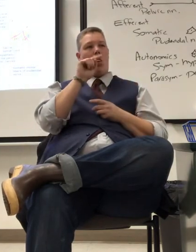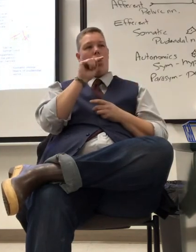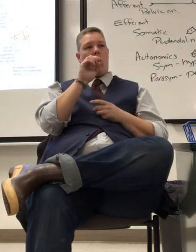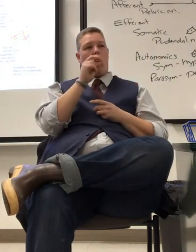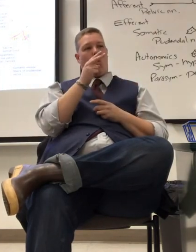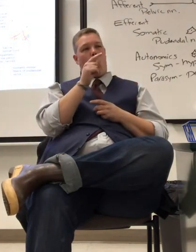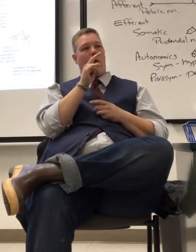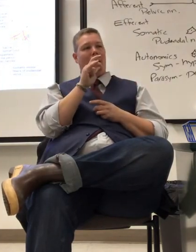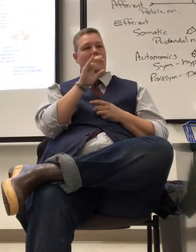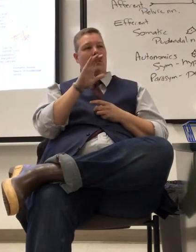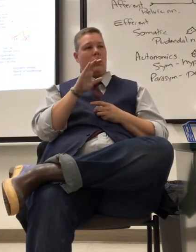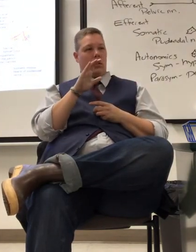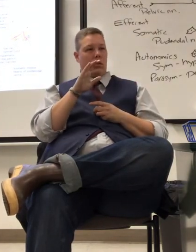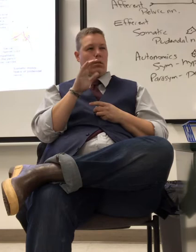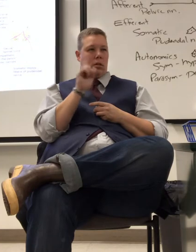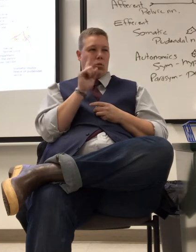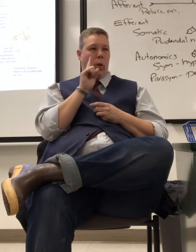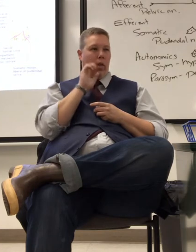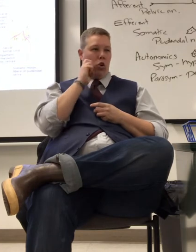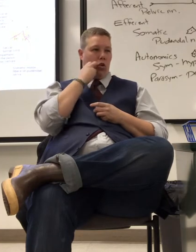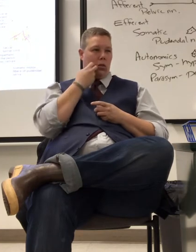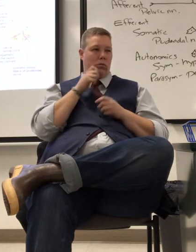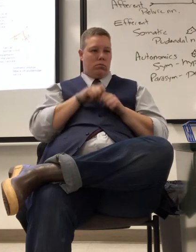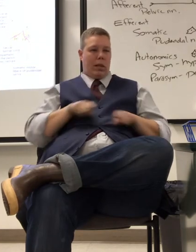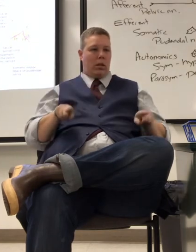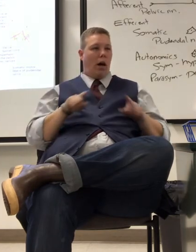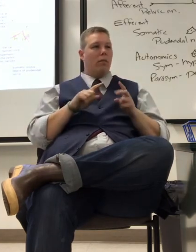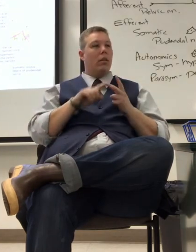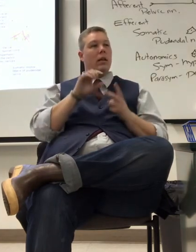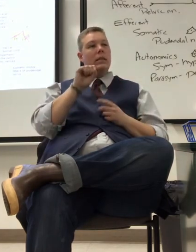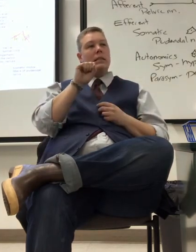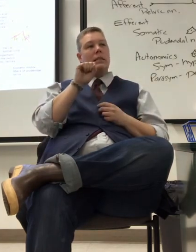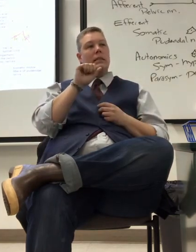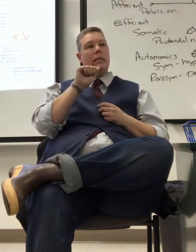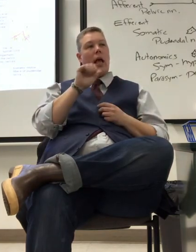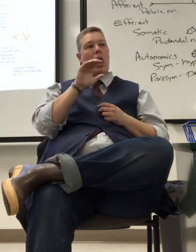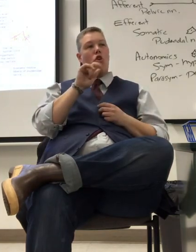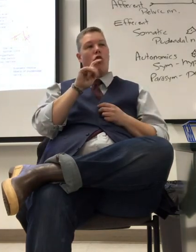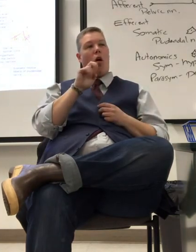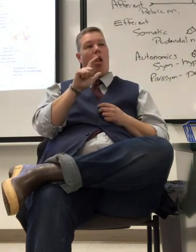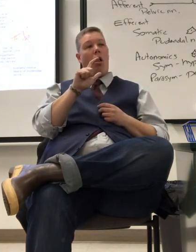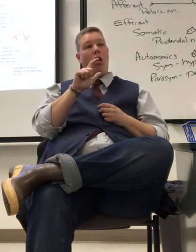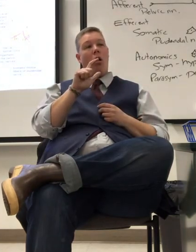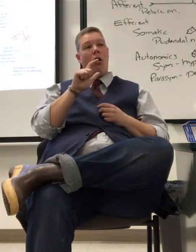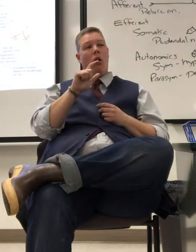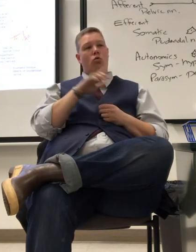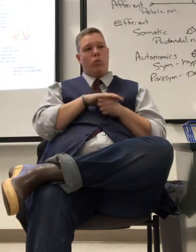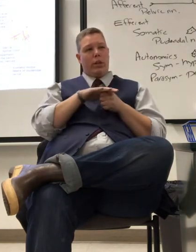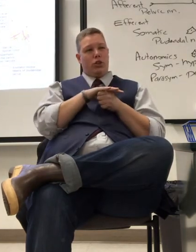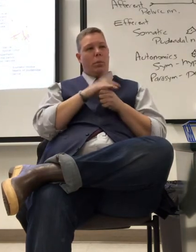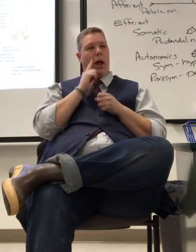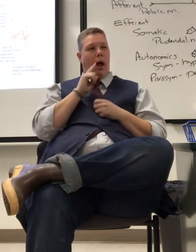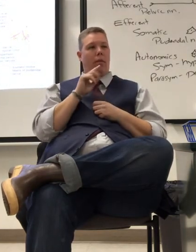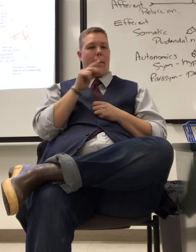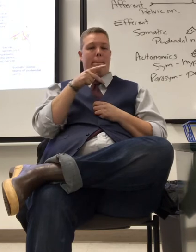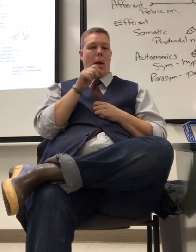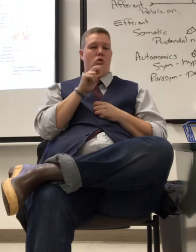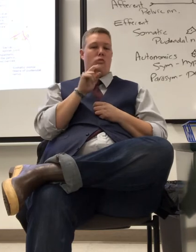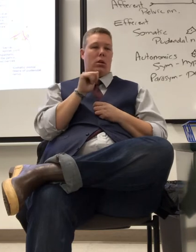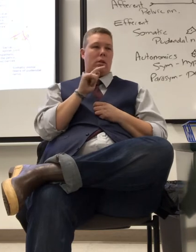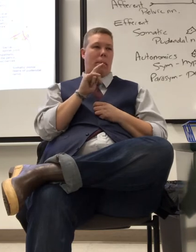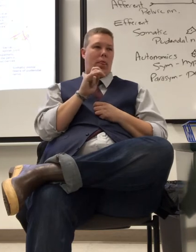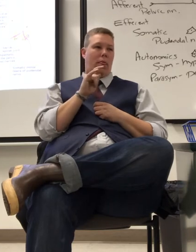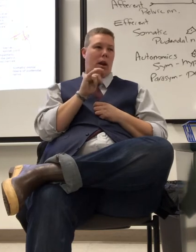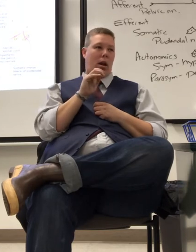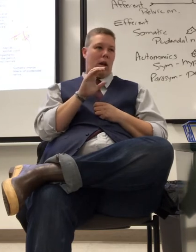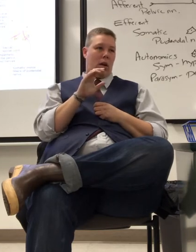function is. And the sacral division, the sacral region is where the parasympathetic division function is. So that's why they